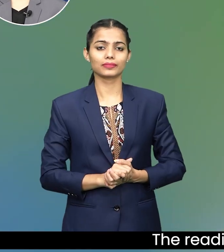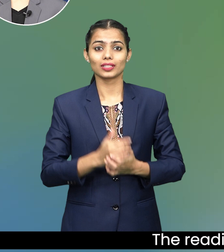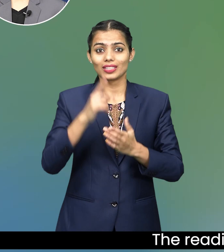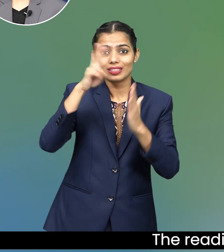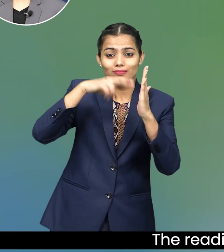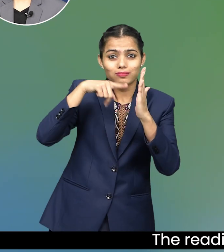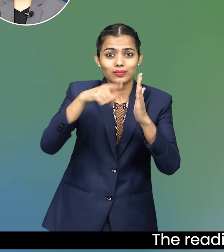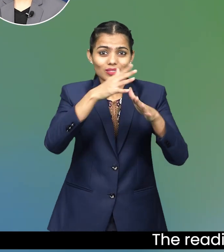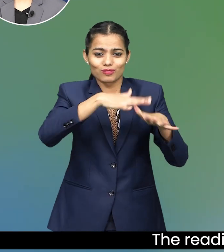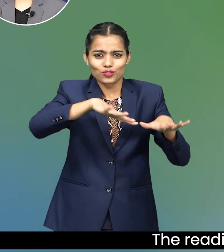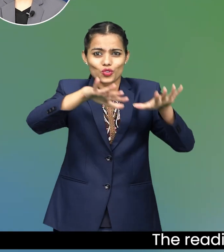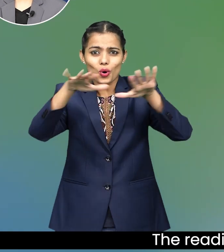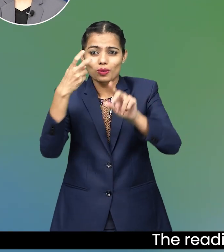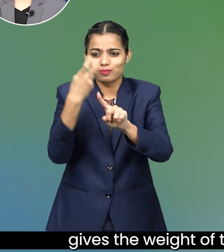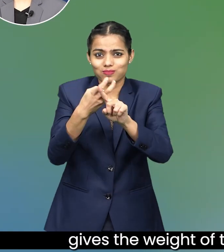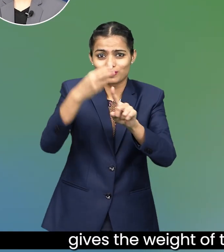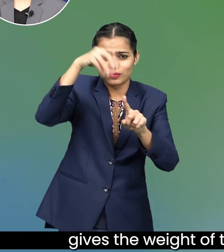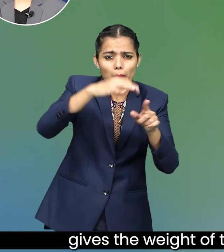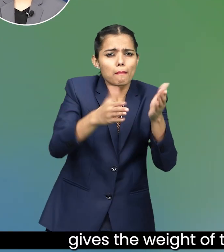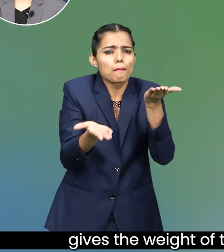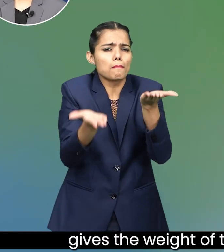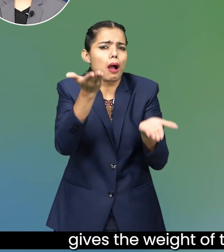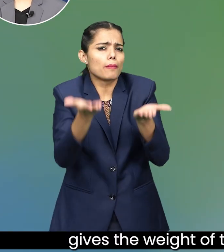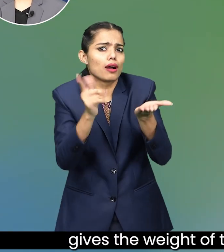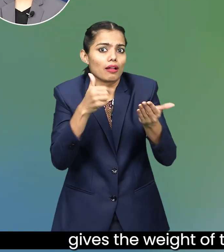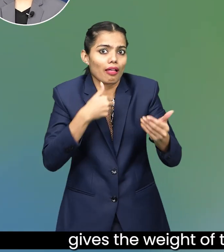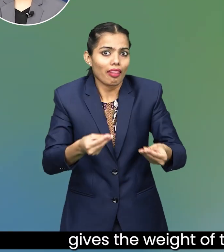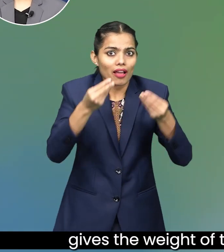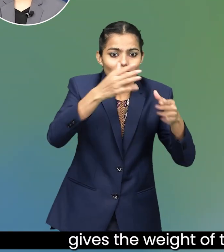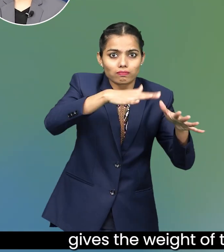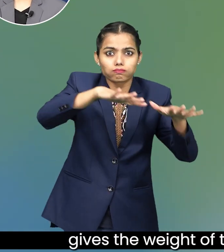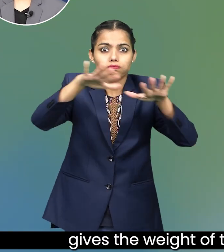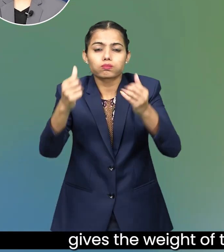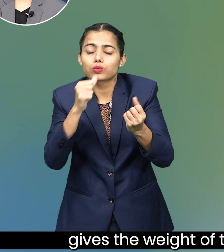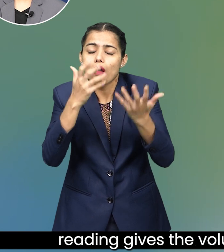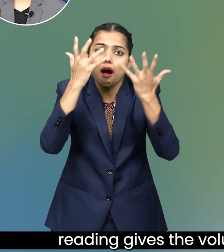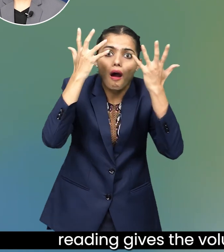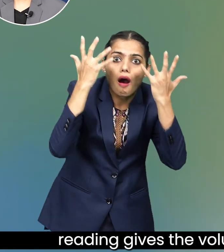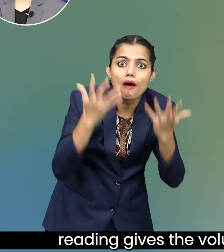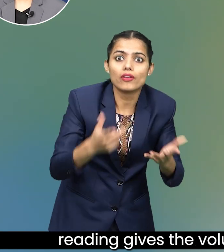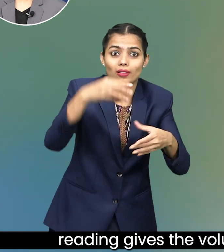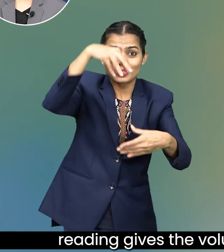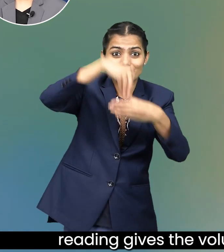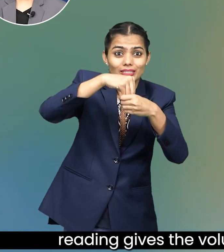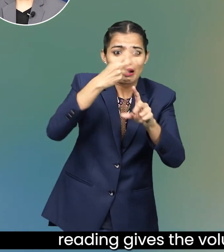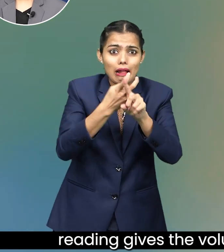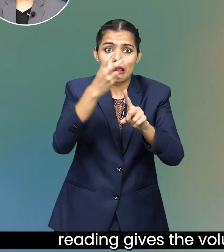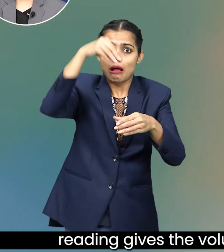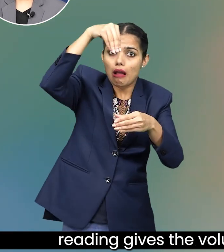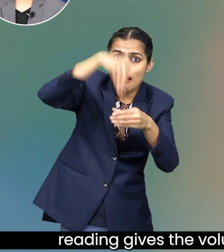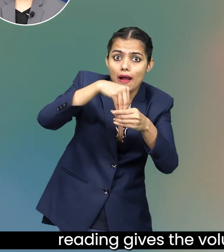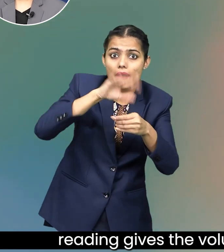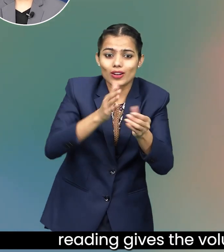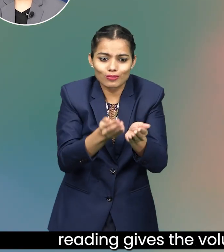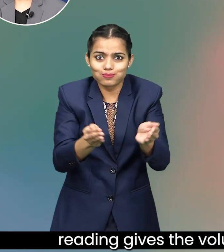the reading of the spring balance the gives the weight of the immerse stone and the beaker reading gives the volume of